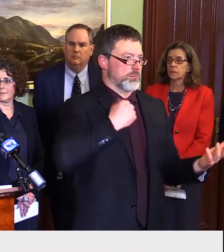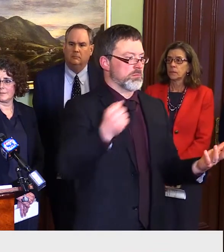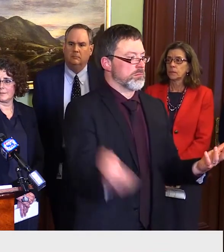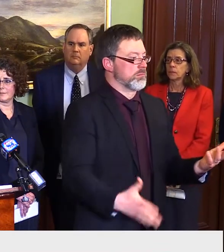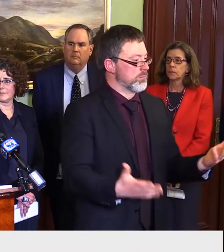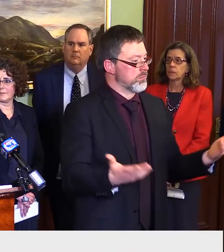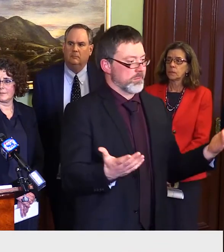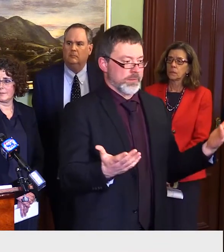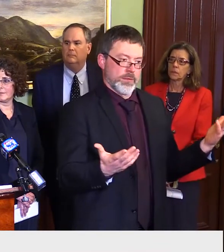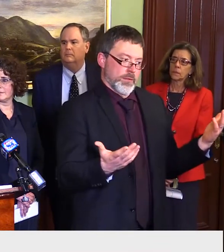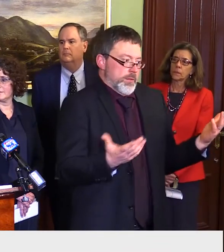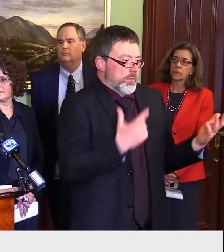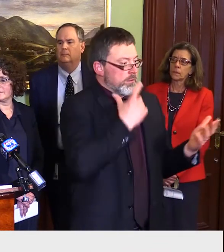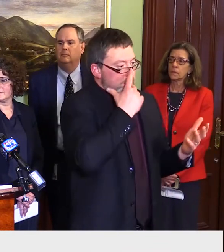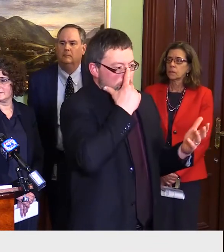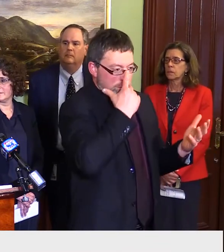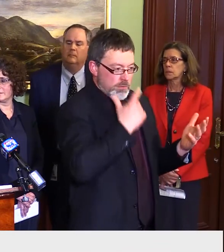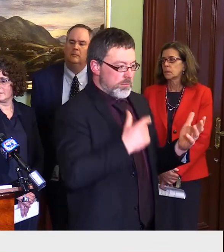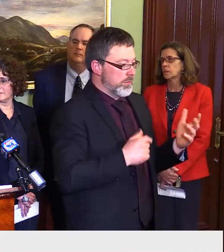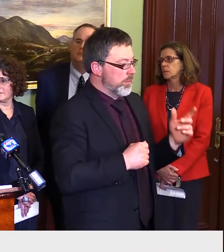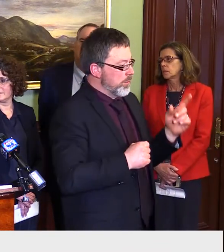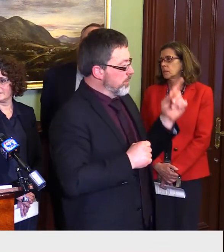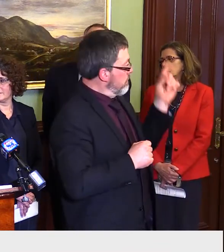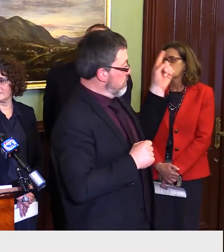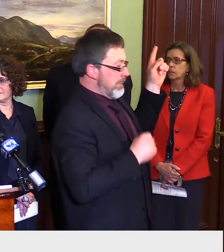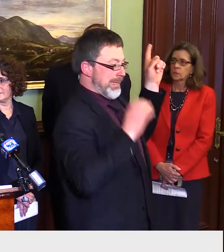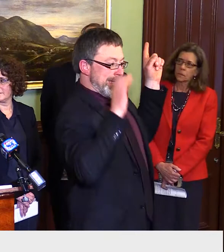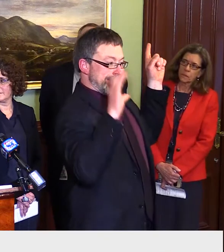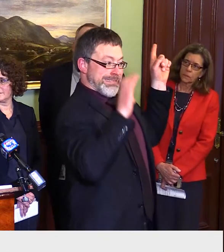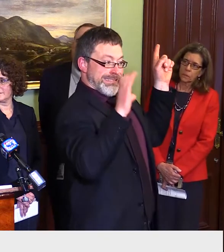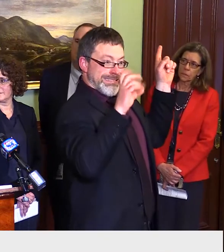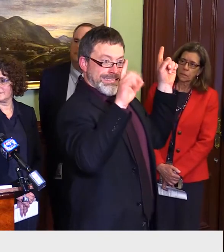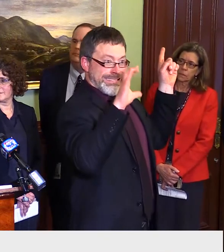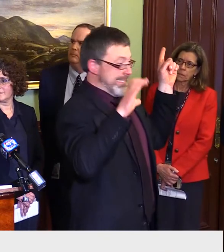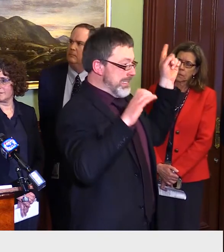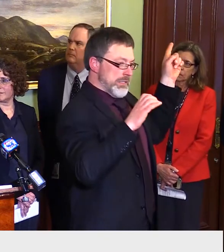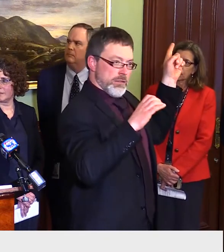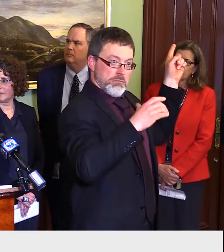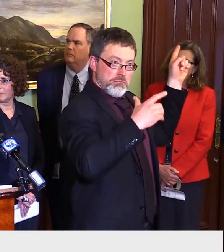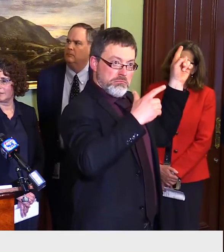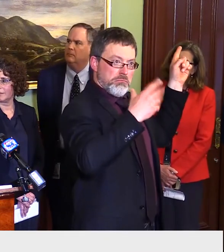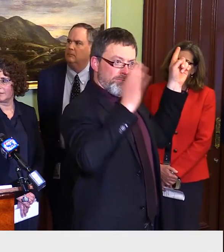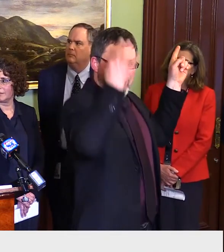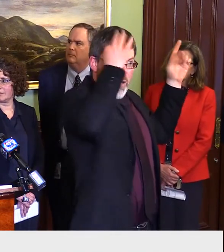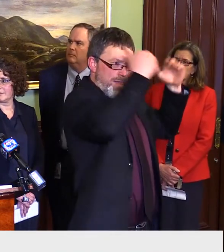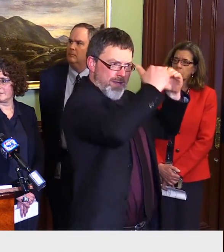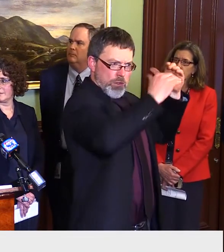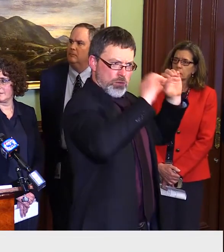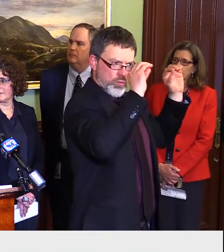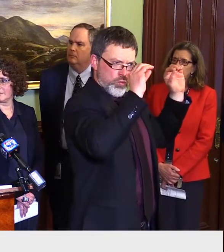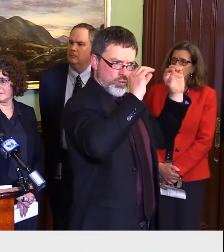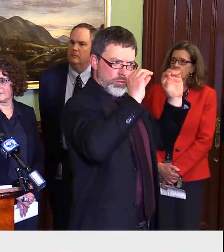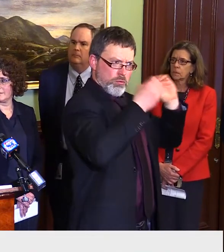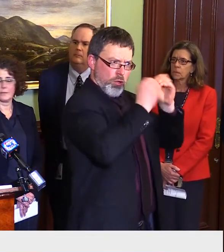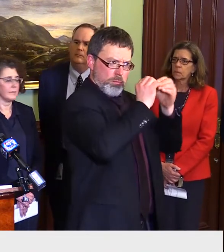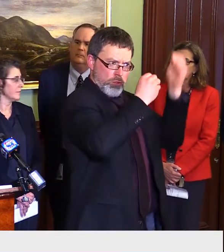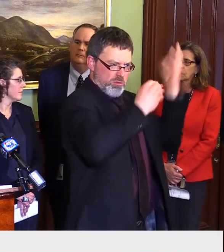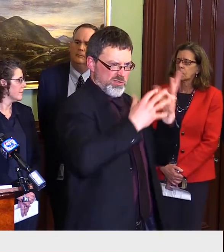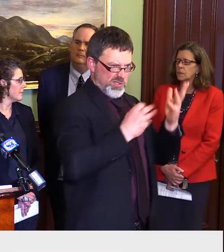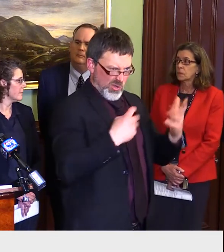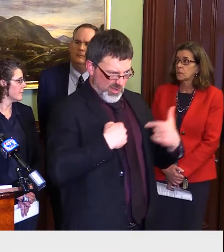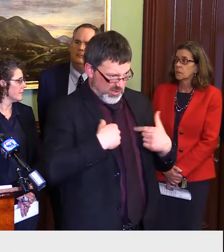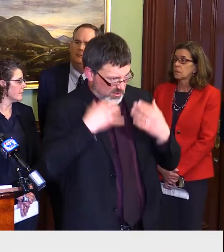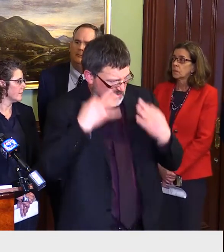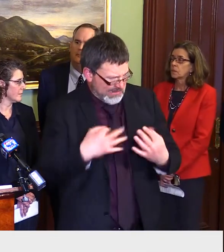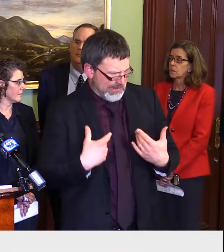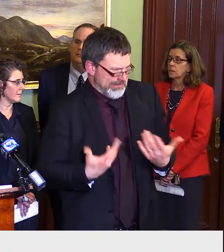What's the capacity of our hospital system to treat serious cases? How many ICU beds do we have? How many are occupied right now?